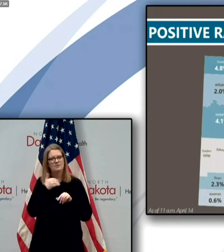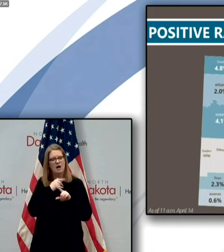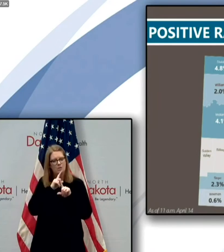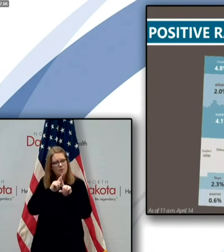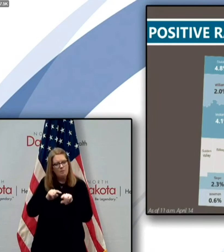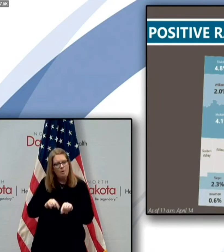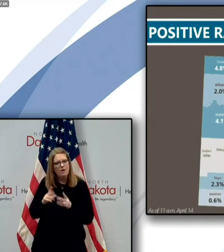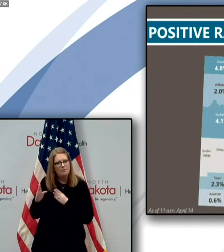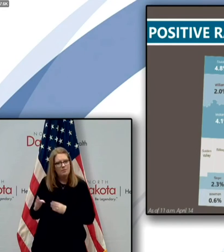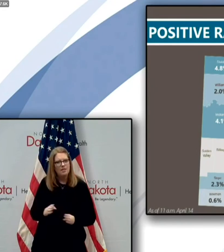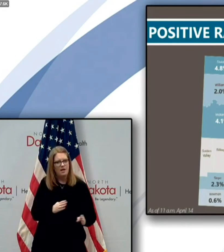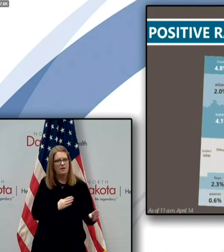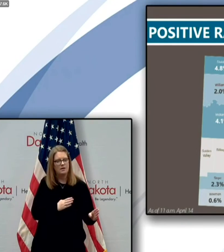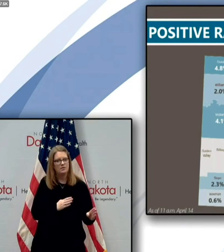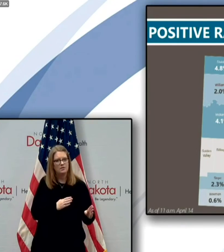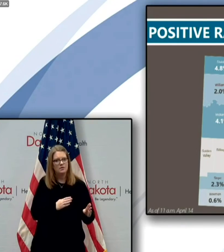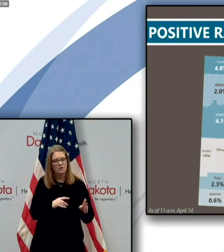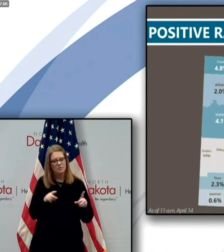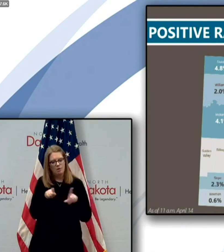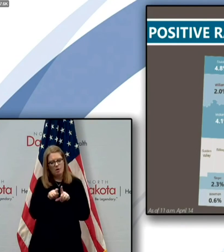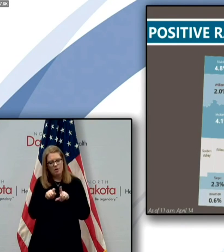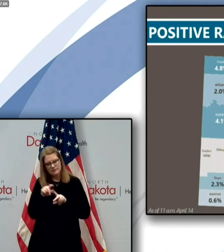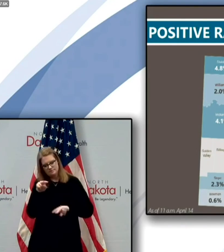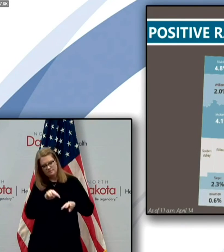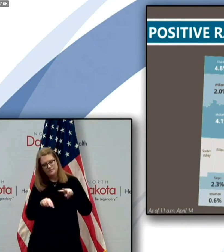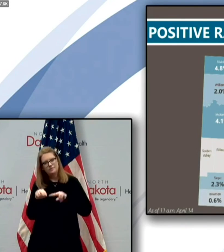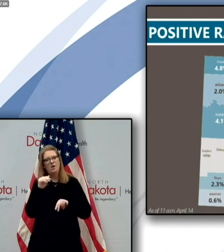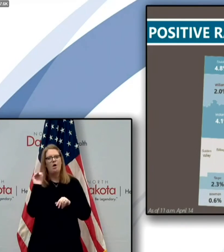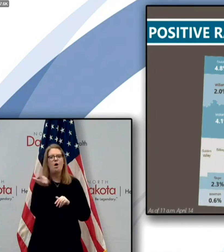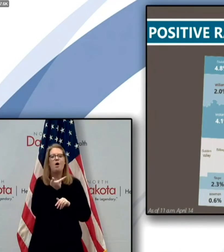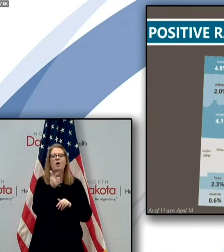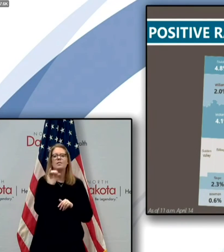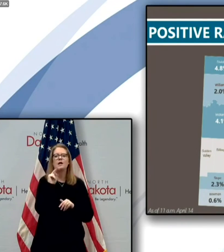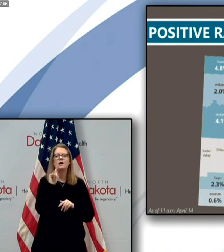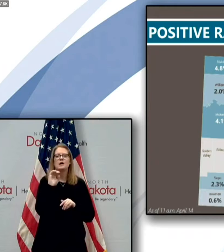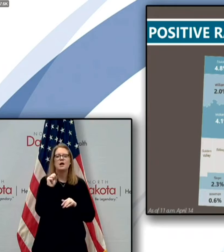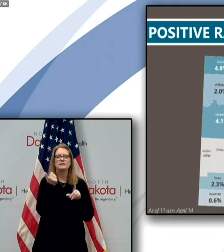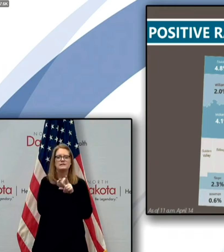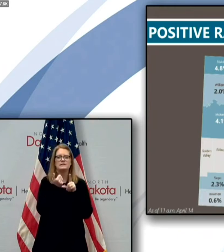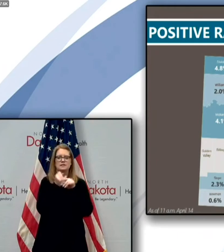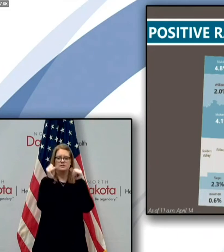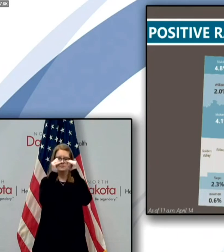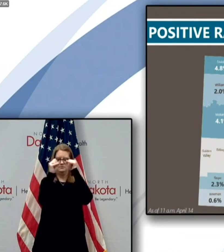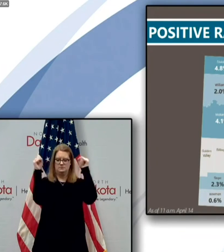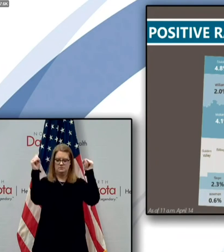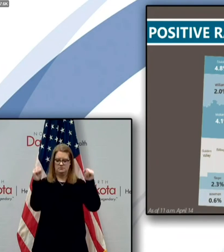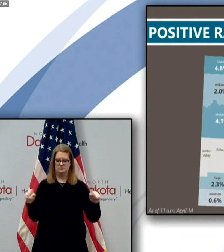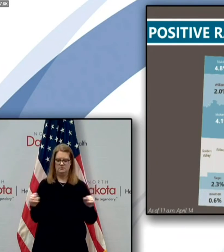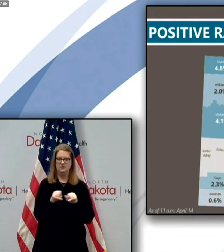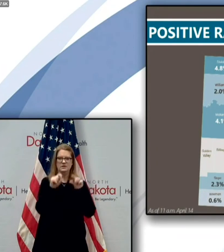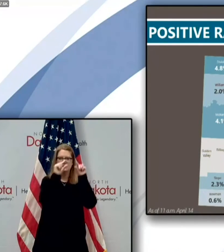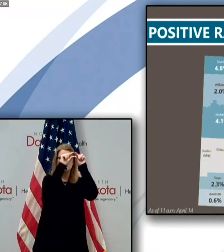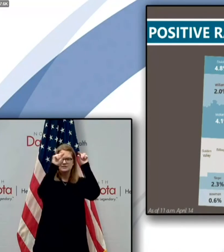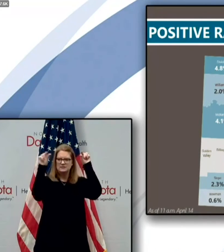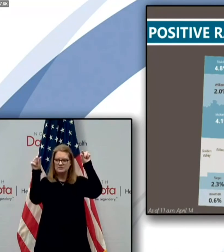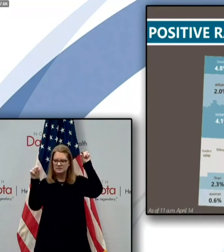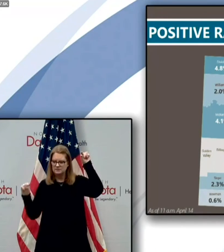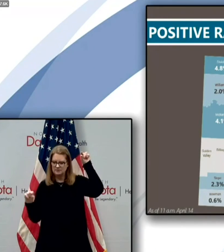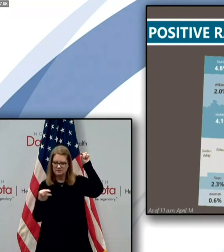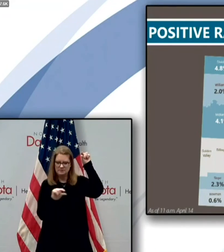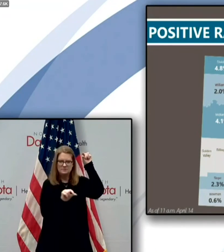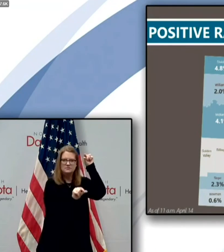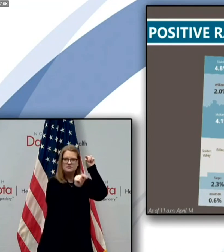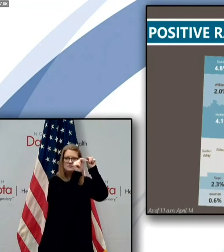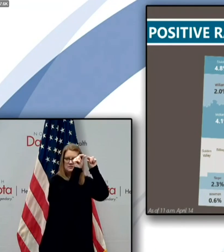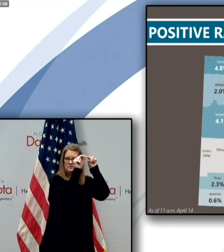planning, we're taking a close look at all bordering counties that border on the Montana, South Dakota, and Minnesota side, in case